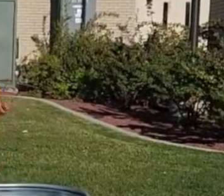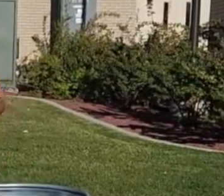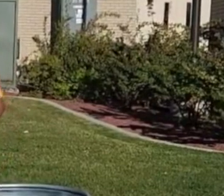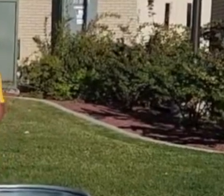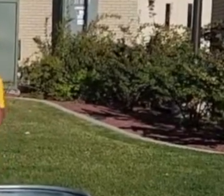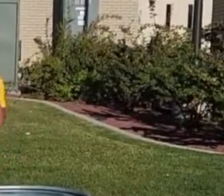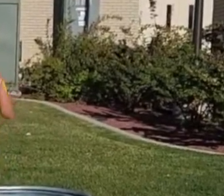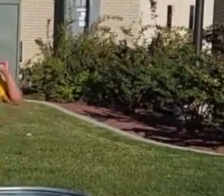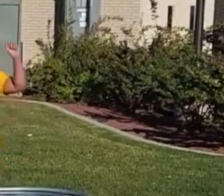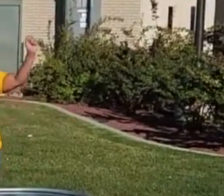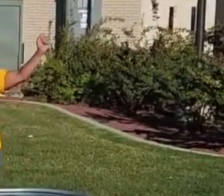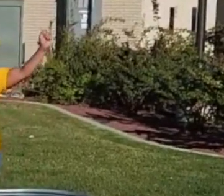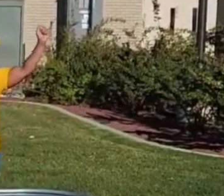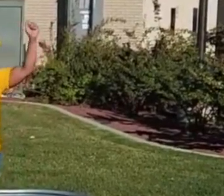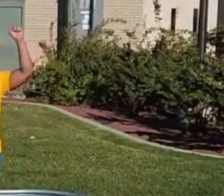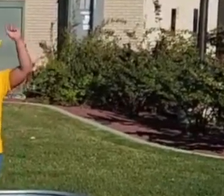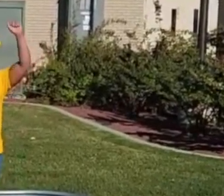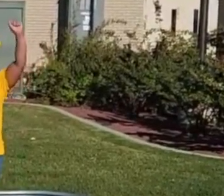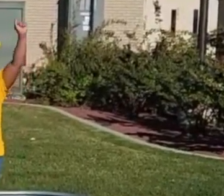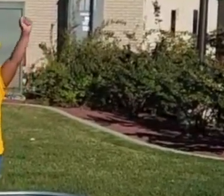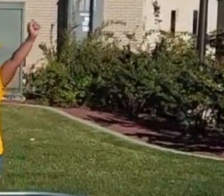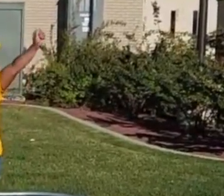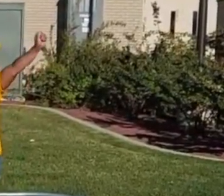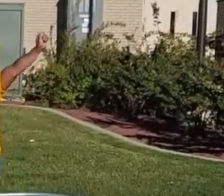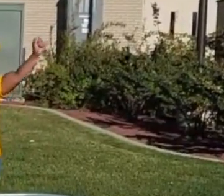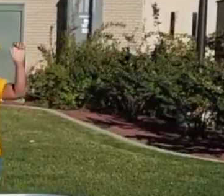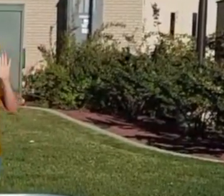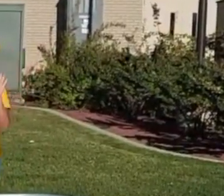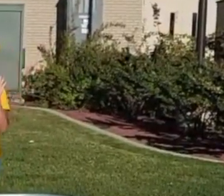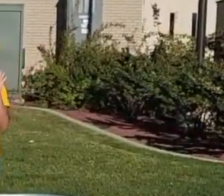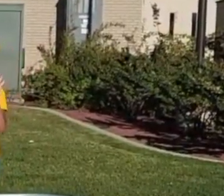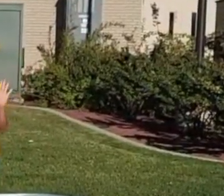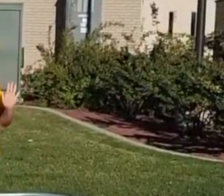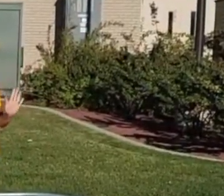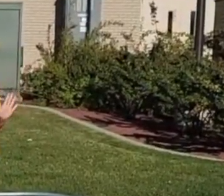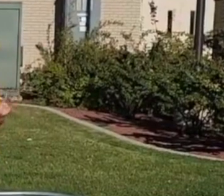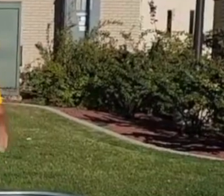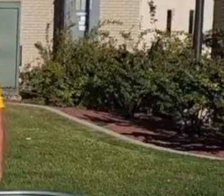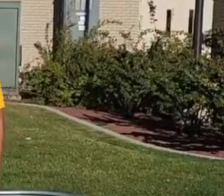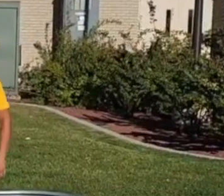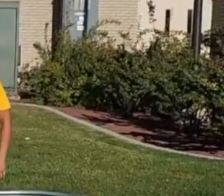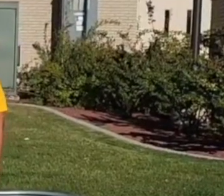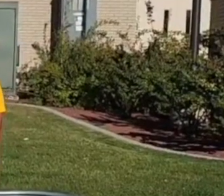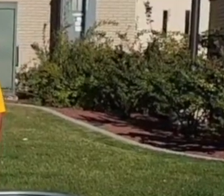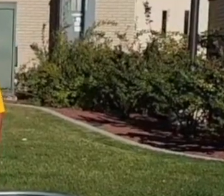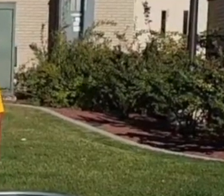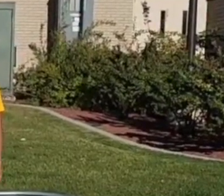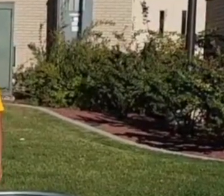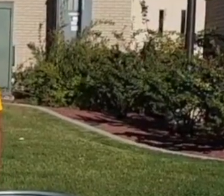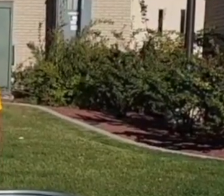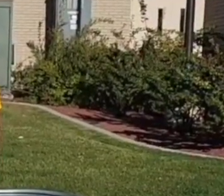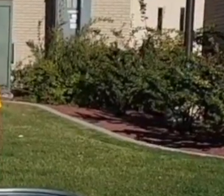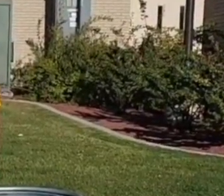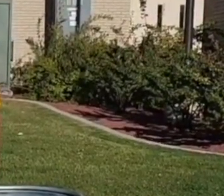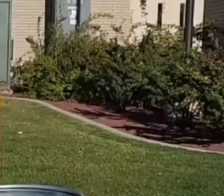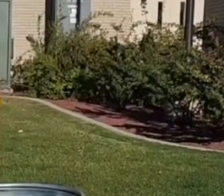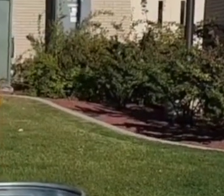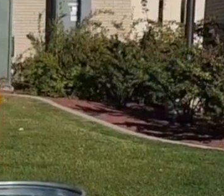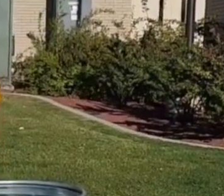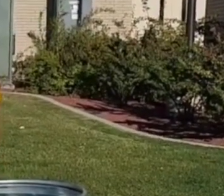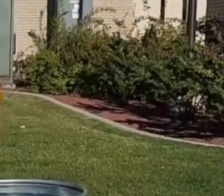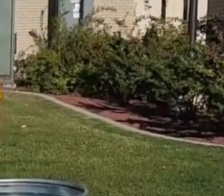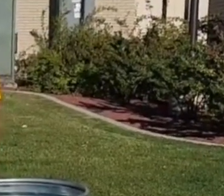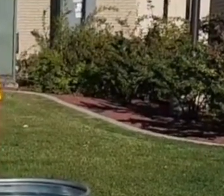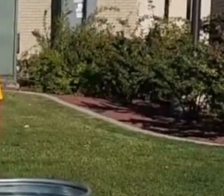to fellowship with you and just have an amazing time, joy in Jesus. We have some guest speakers. We'll have worship,